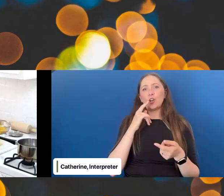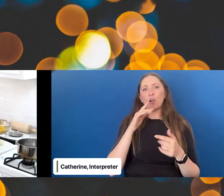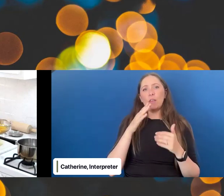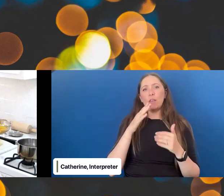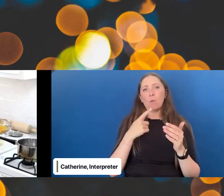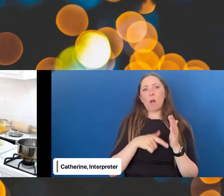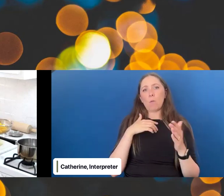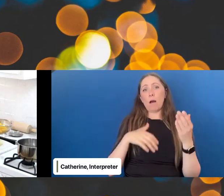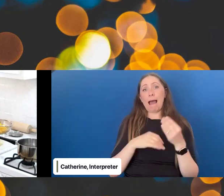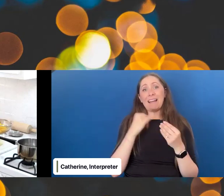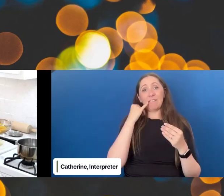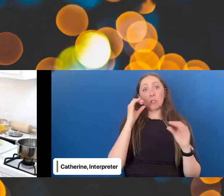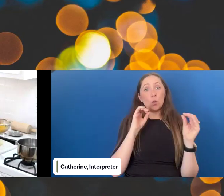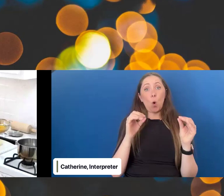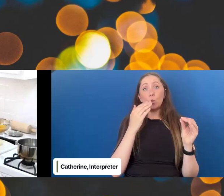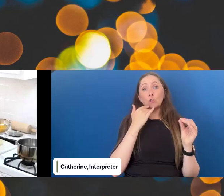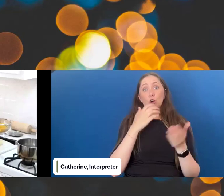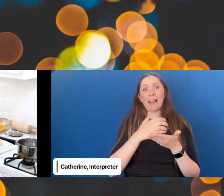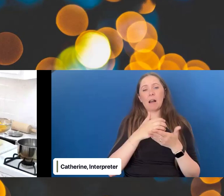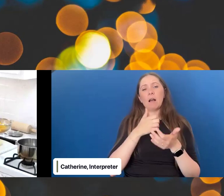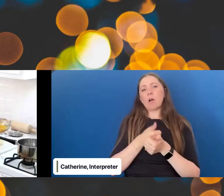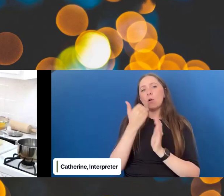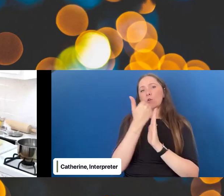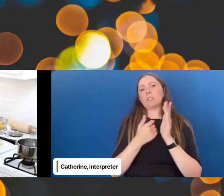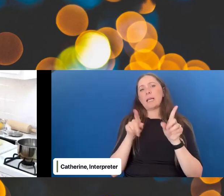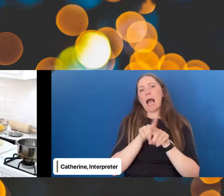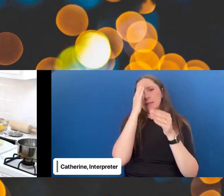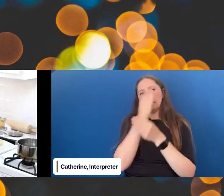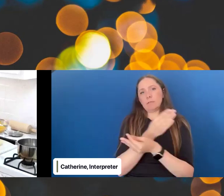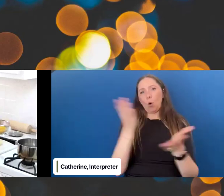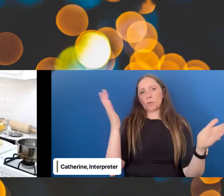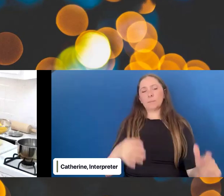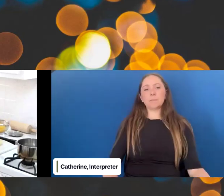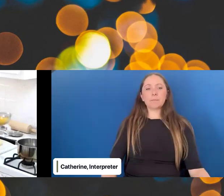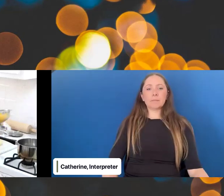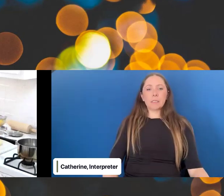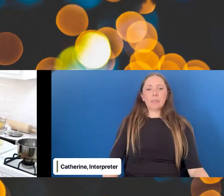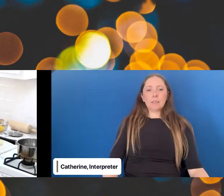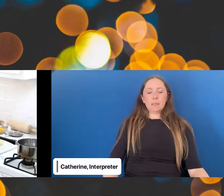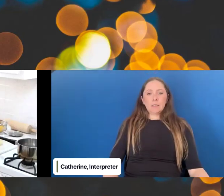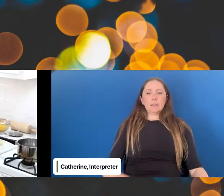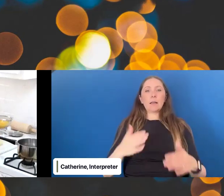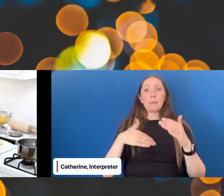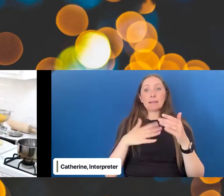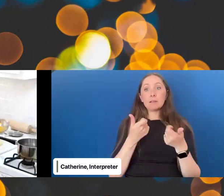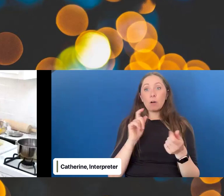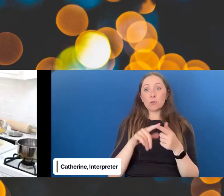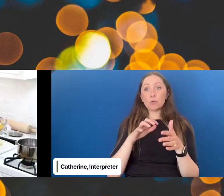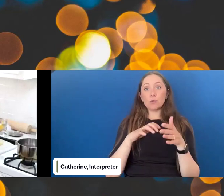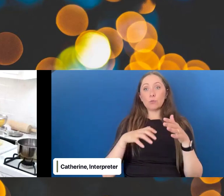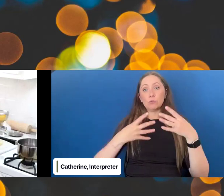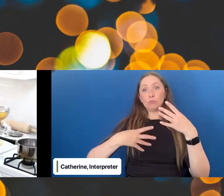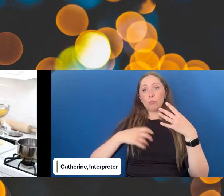do. If it's no sugar, just follow the recipe as told. And basically, I try to get all the juice out there. You're gonna